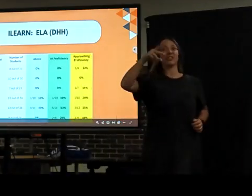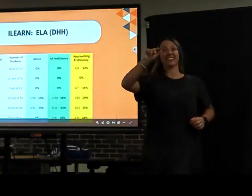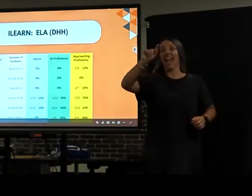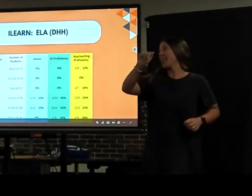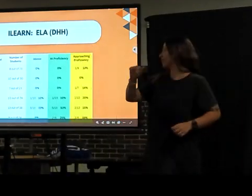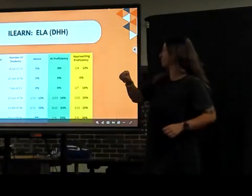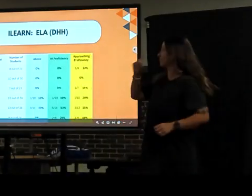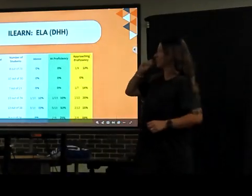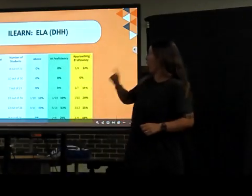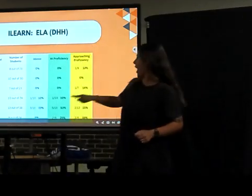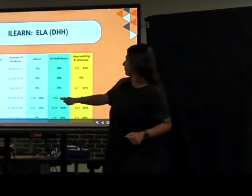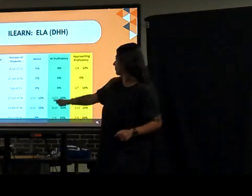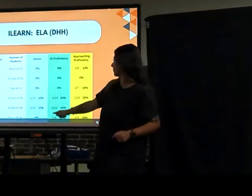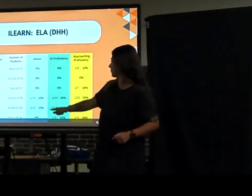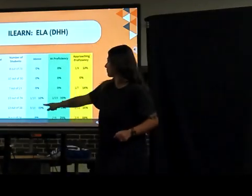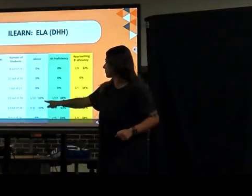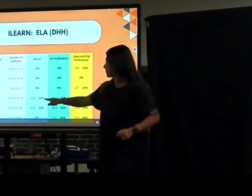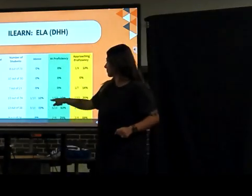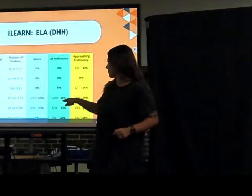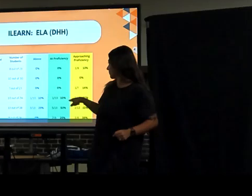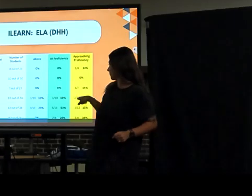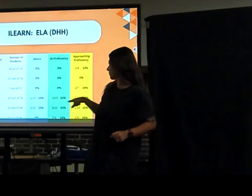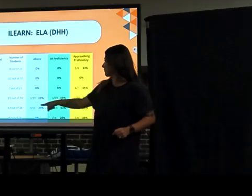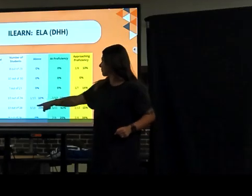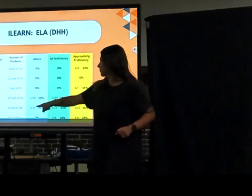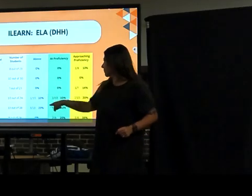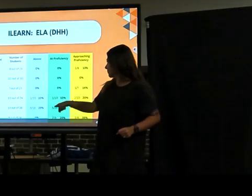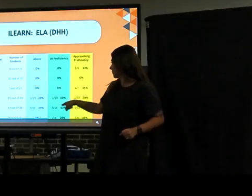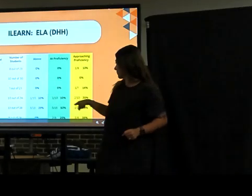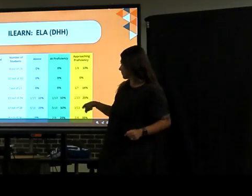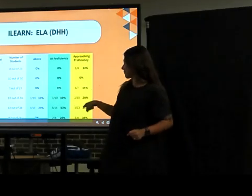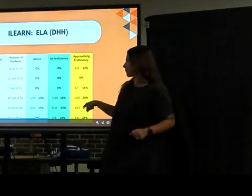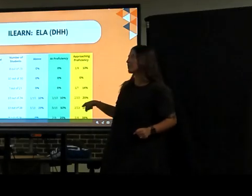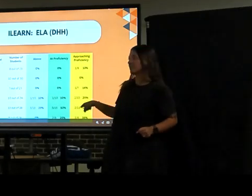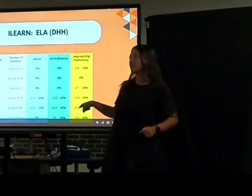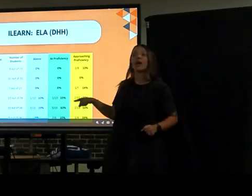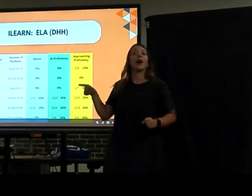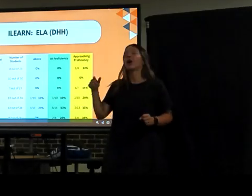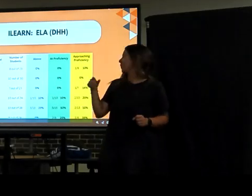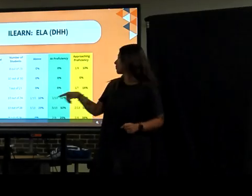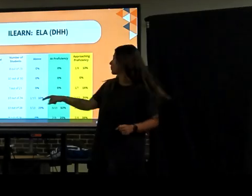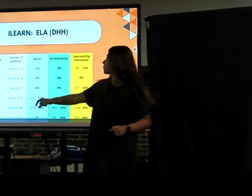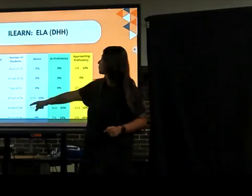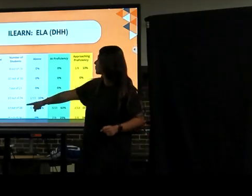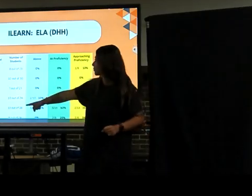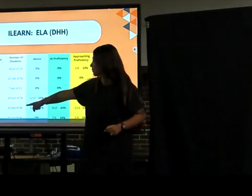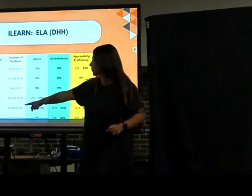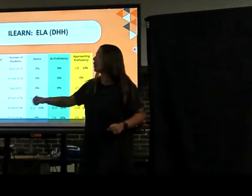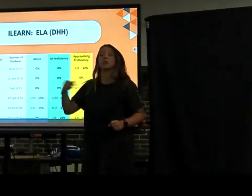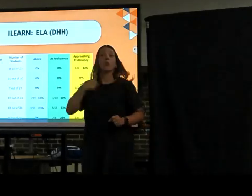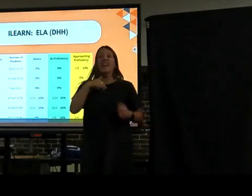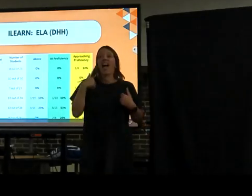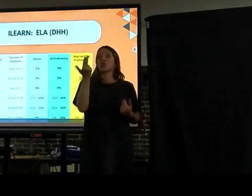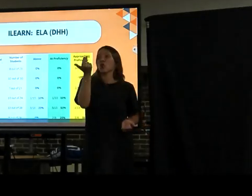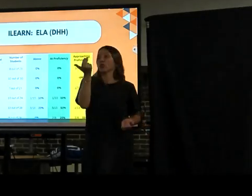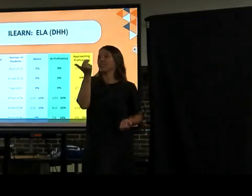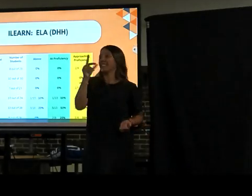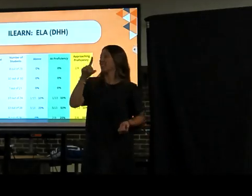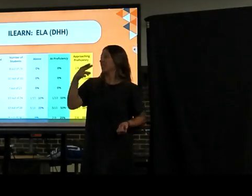Sorry, again, our DHH data, deaf and hard of hearing eligibility. We have what you can see here, these